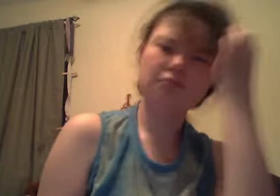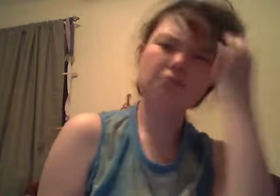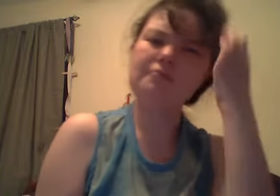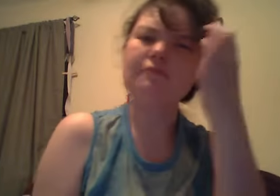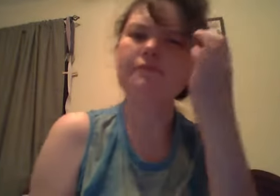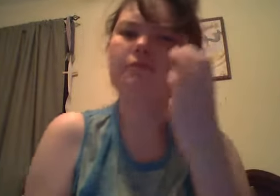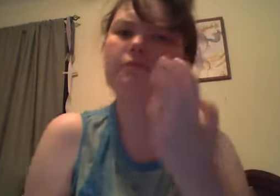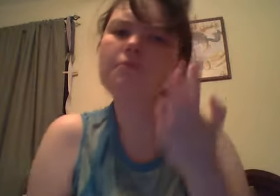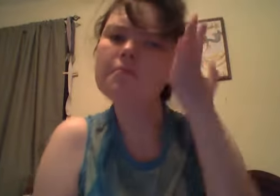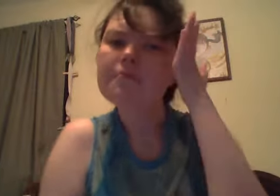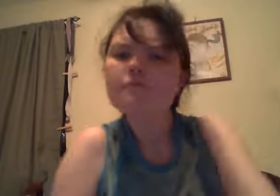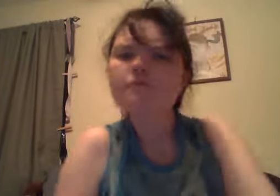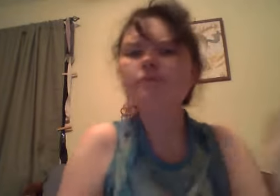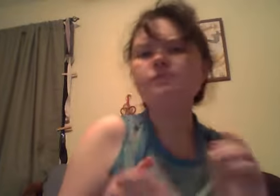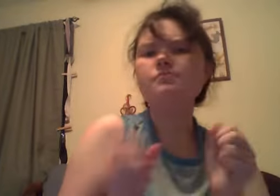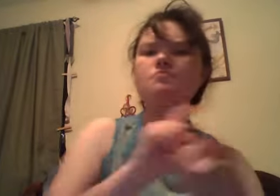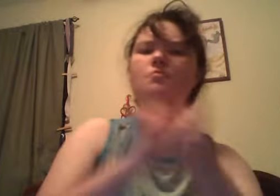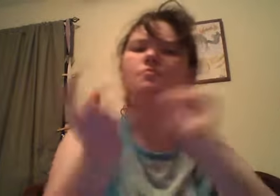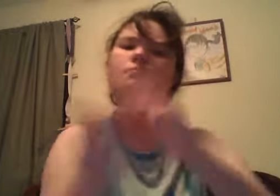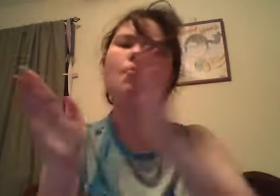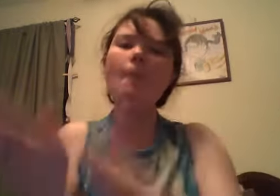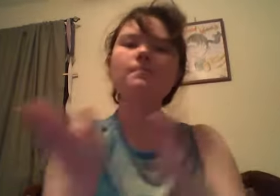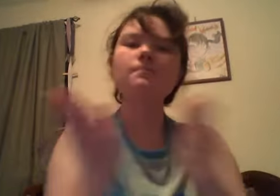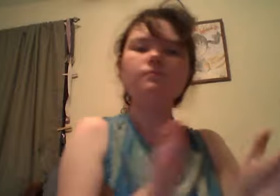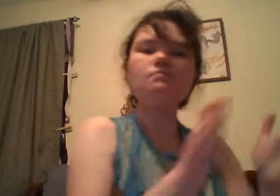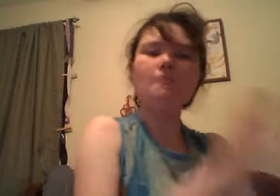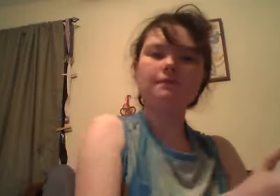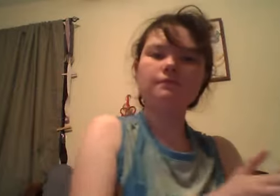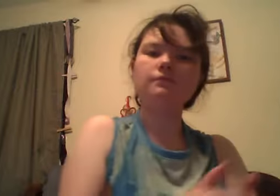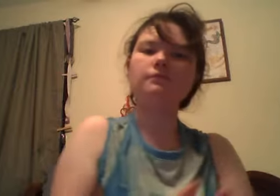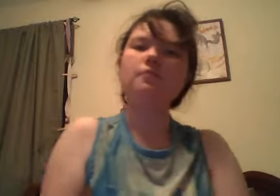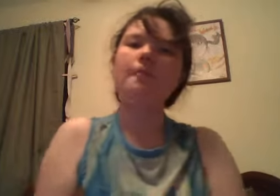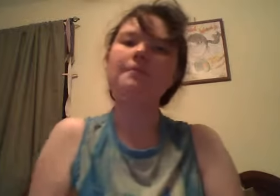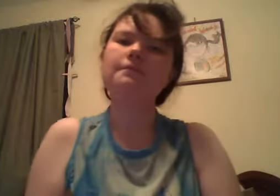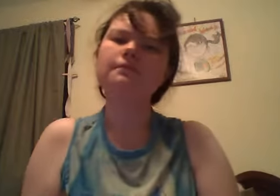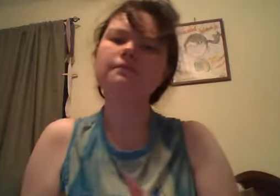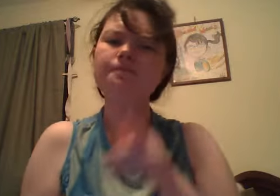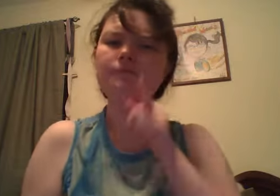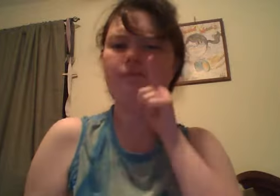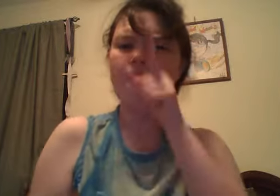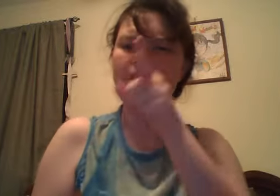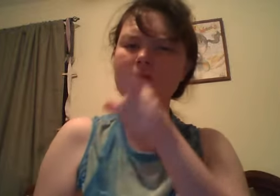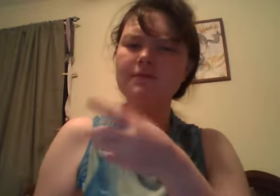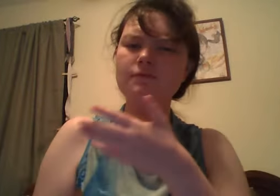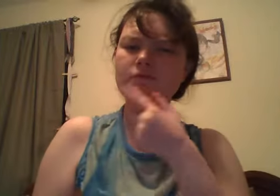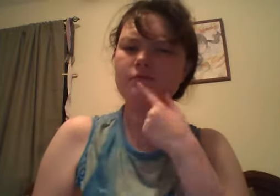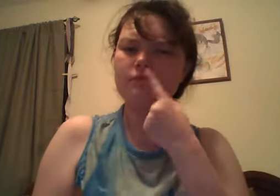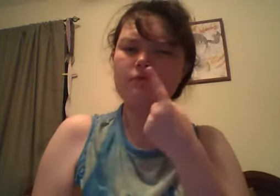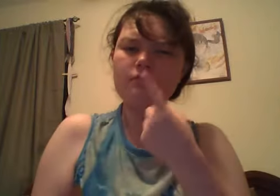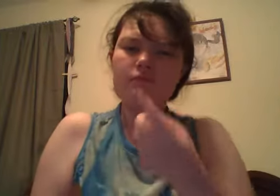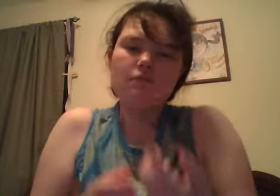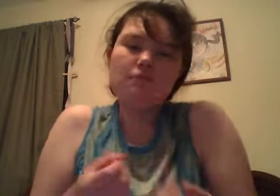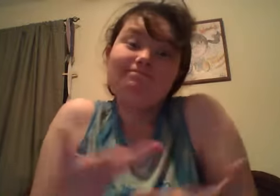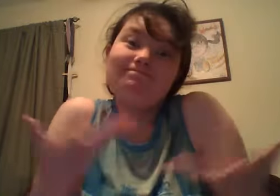You don't get angry when I change the plan So now you're never out of